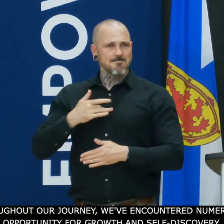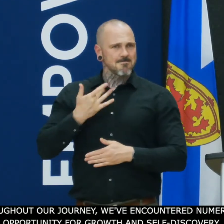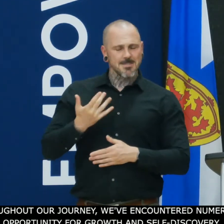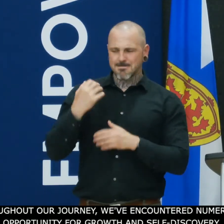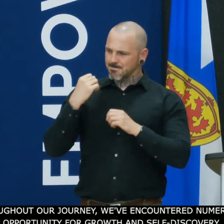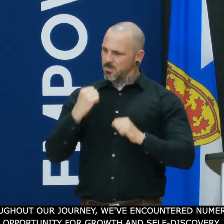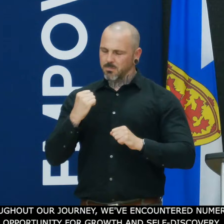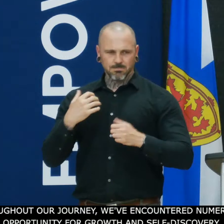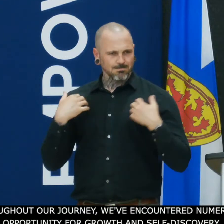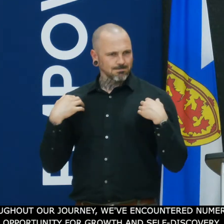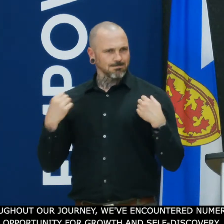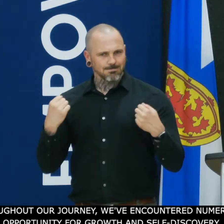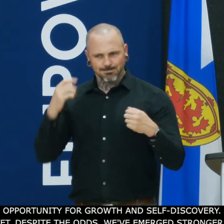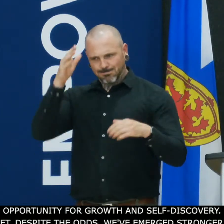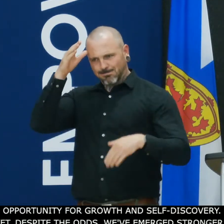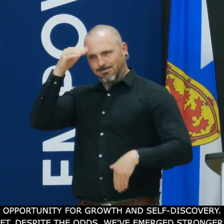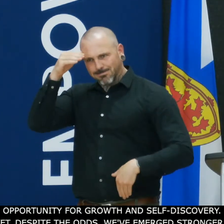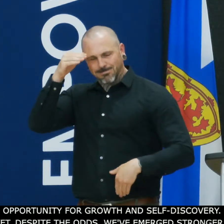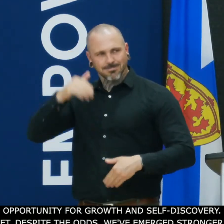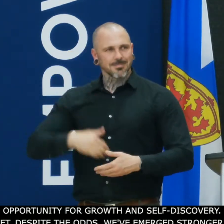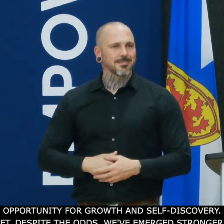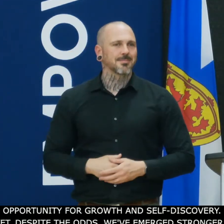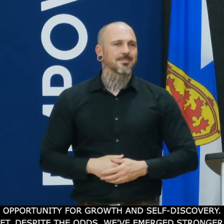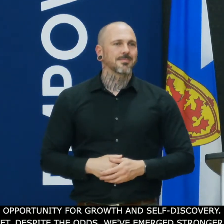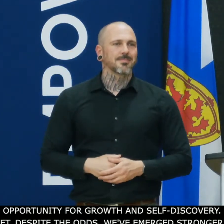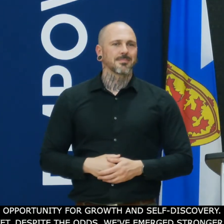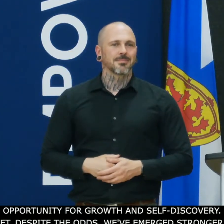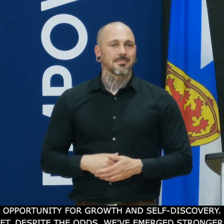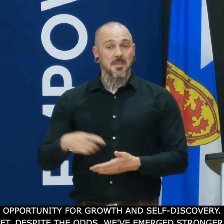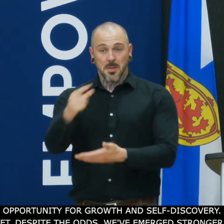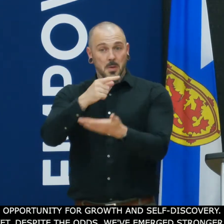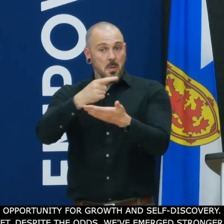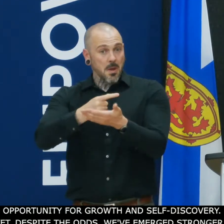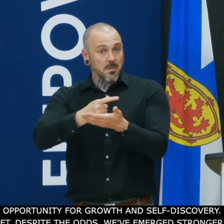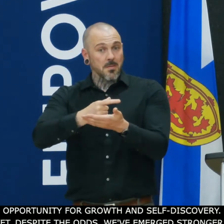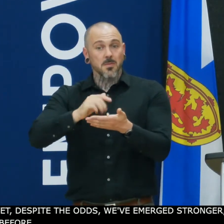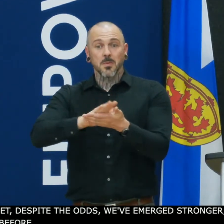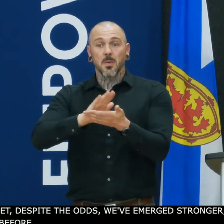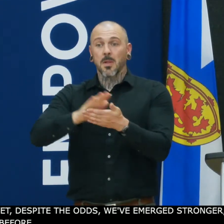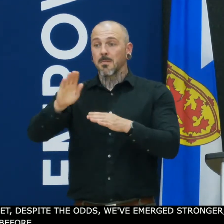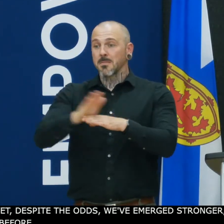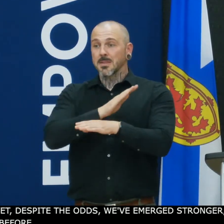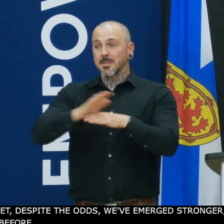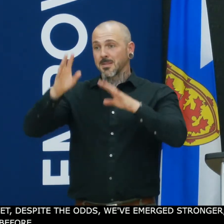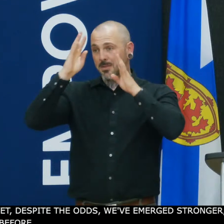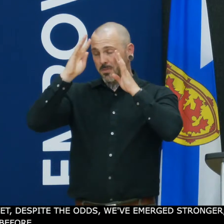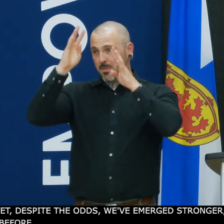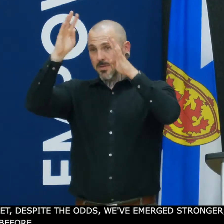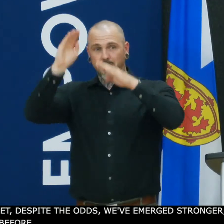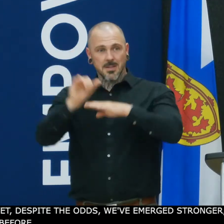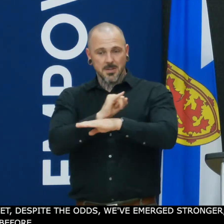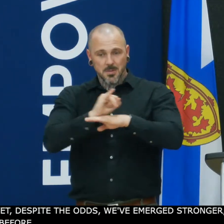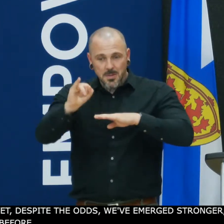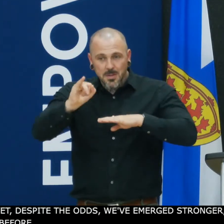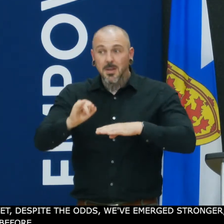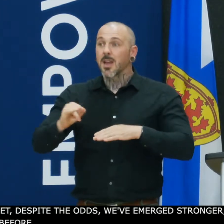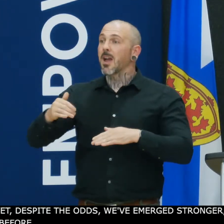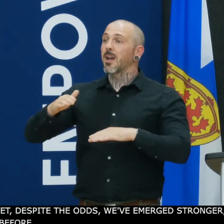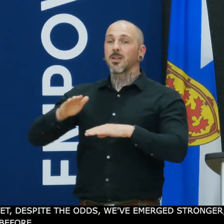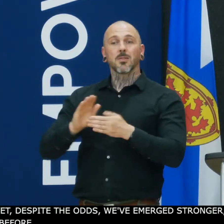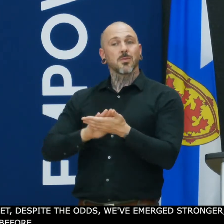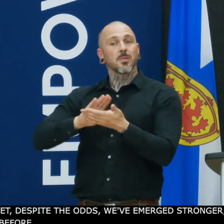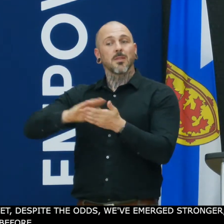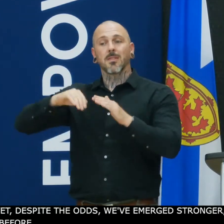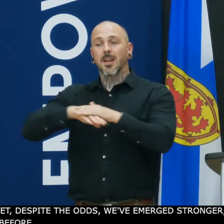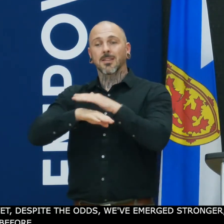resilient than ever before. We, the graduates of the School of Business and Creative Industries, School of Access,